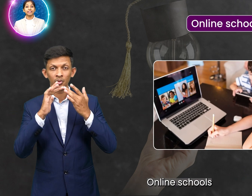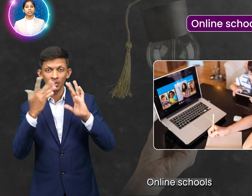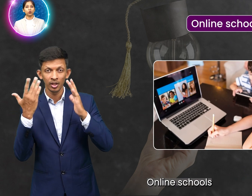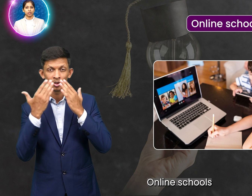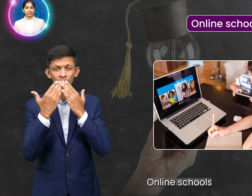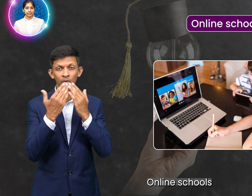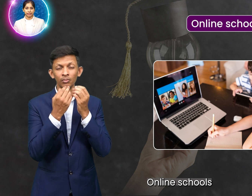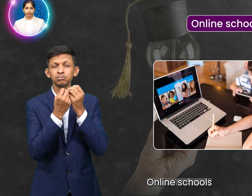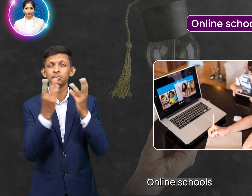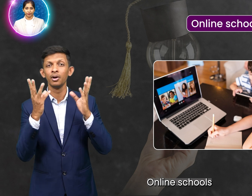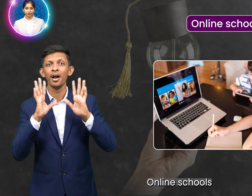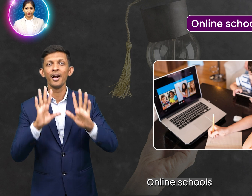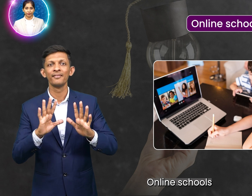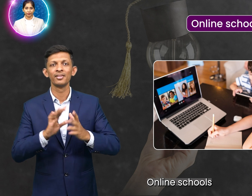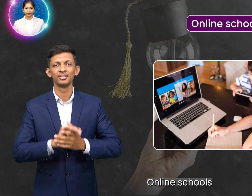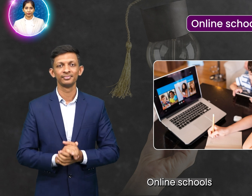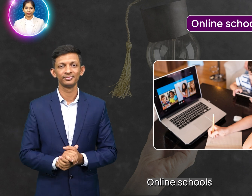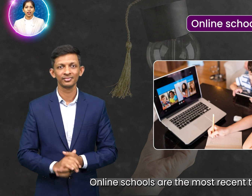Online schools.